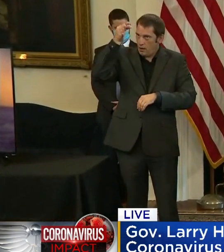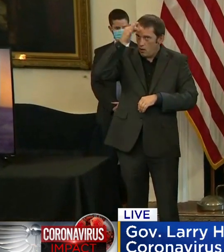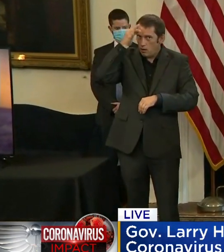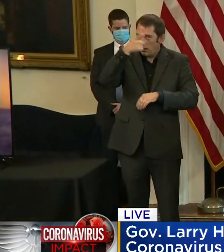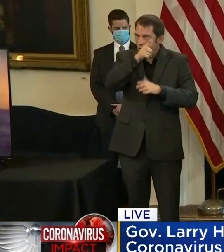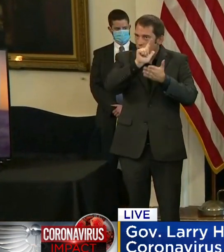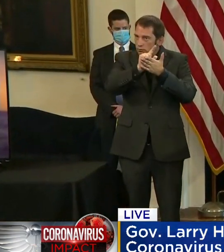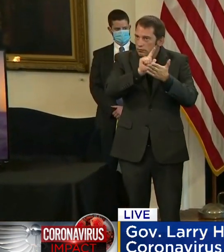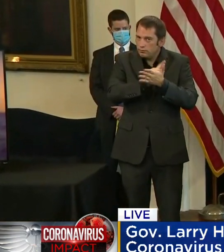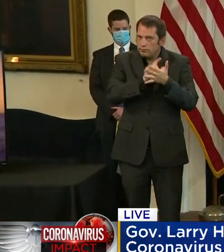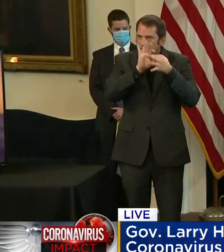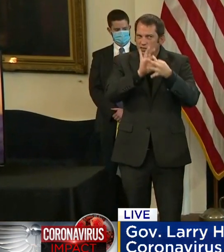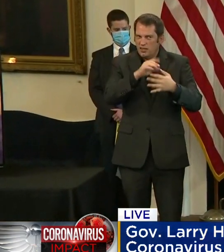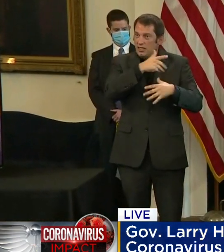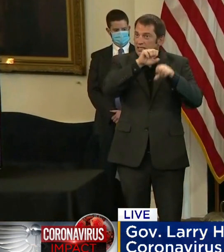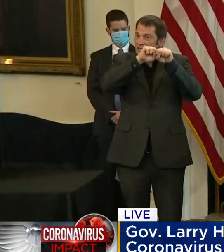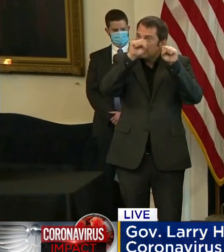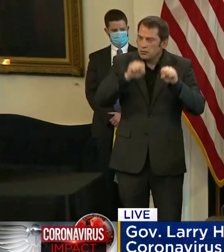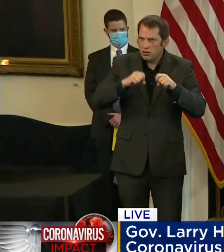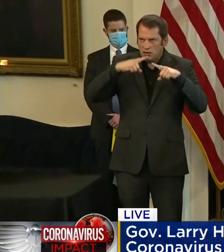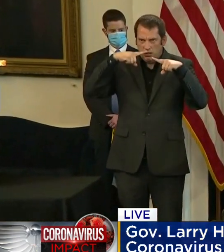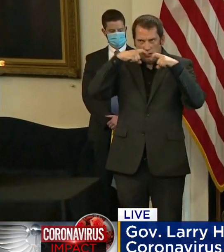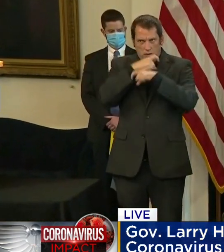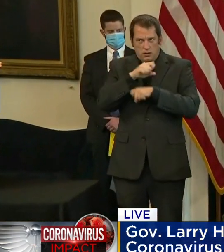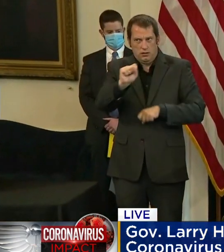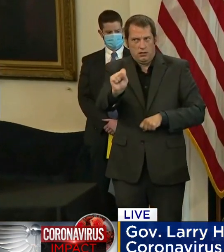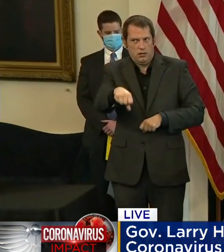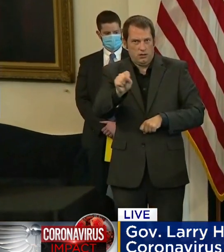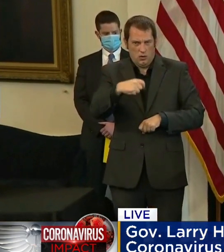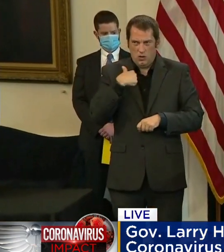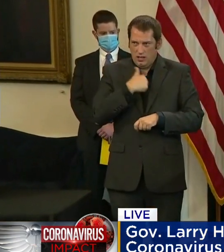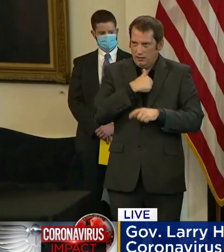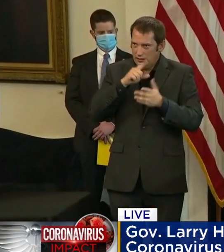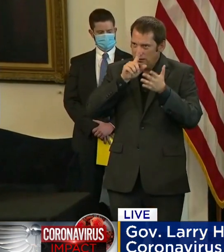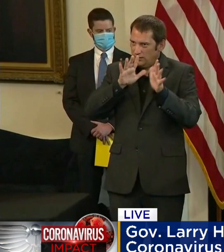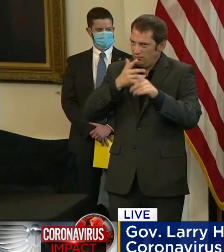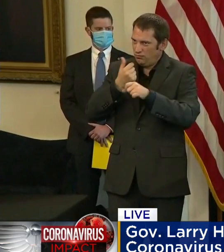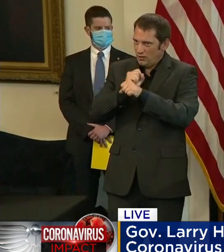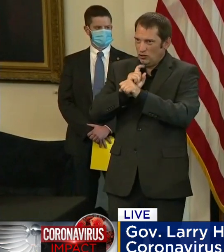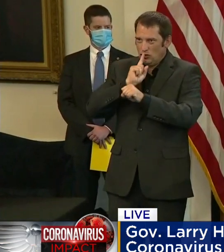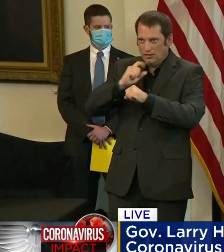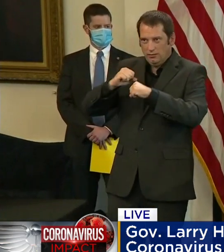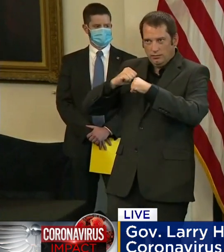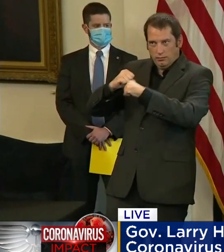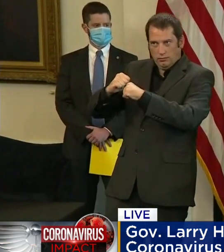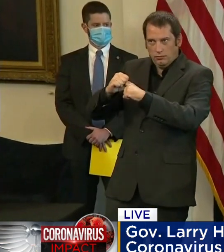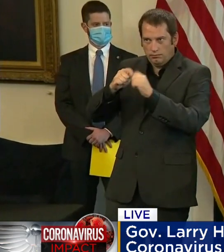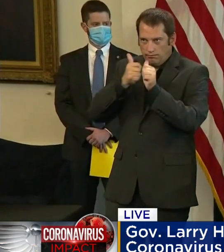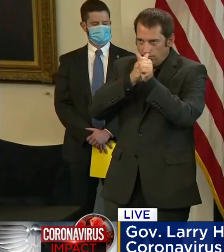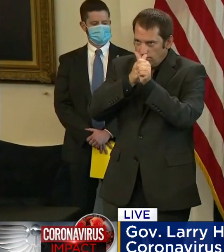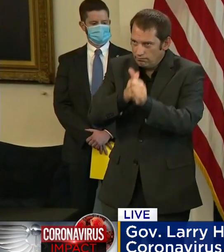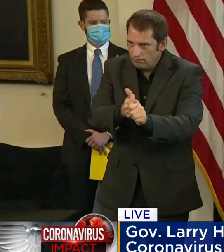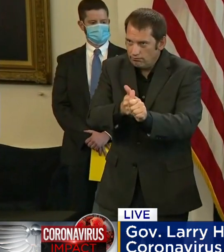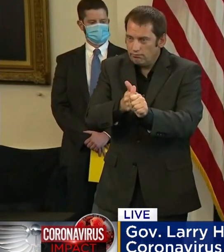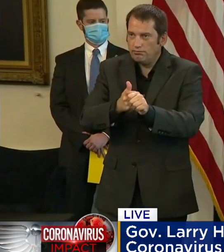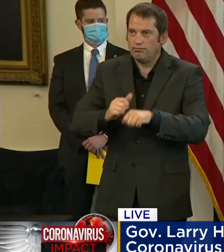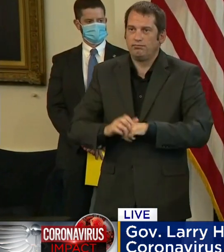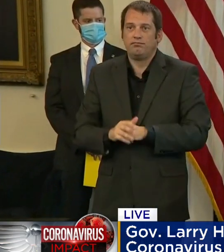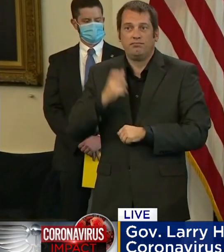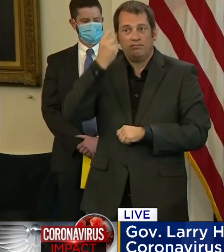to the state of Maryland. The federal government and every state in America has had to overcome challenges to